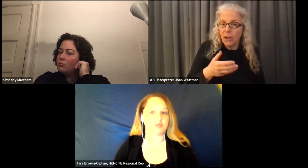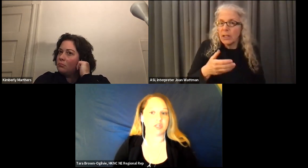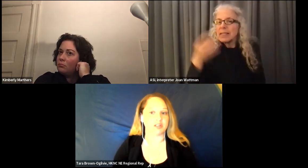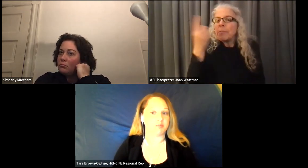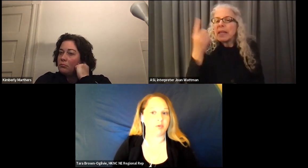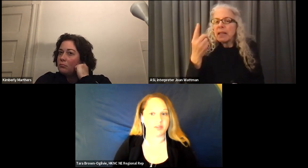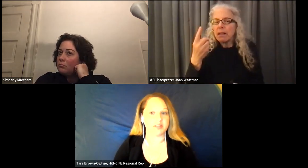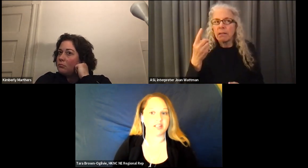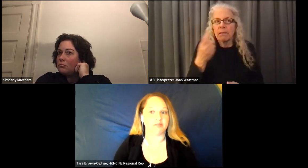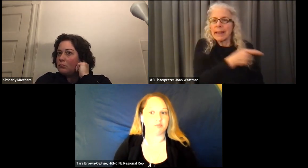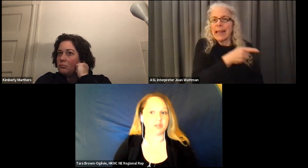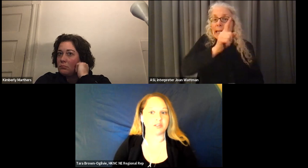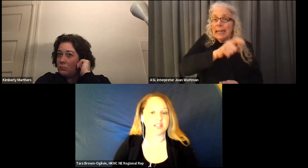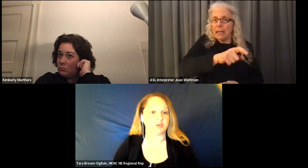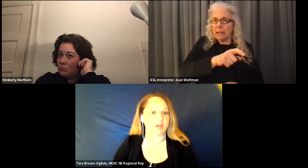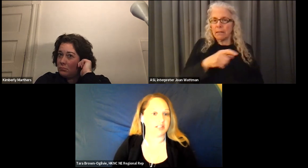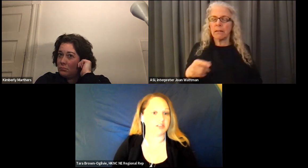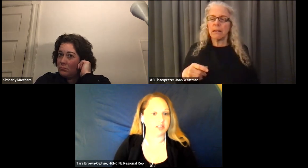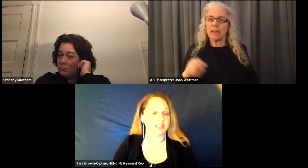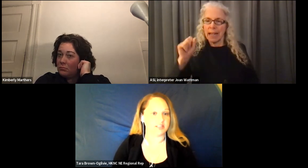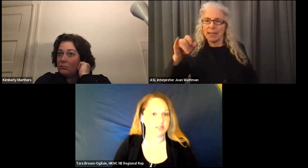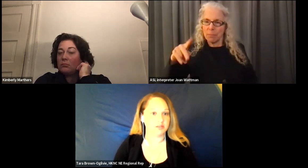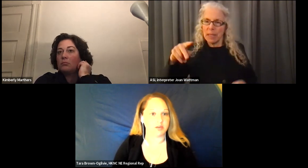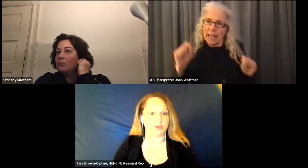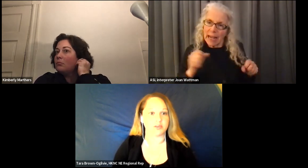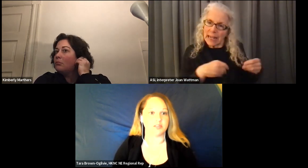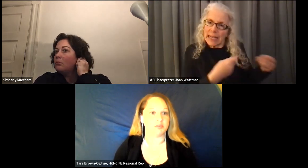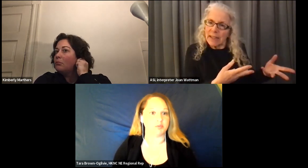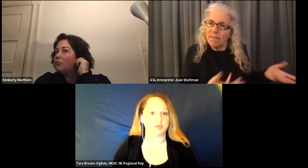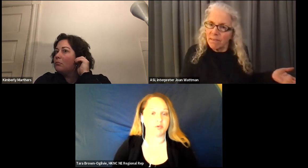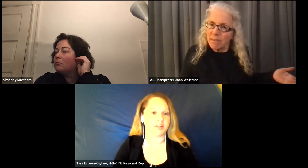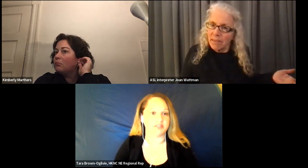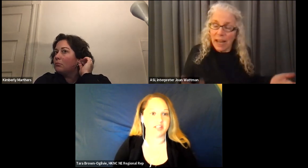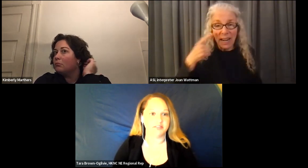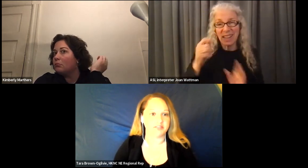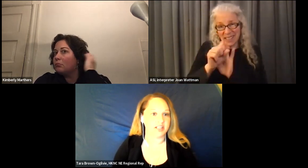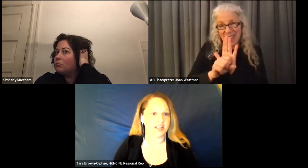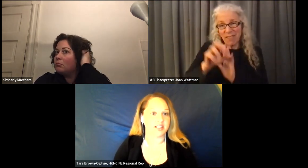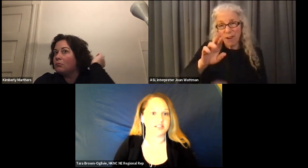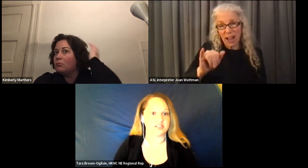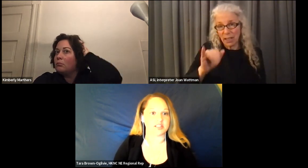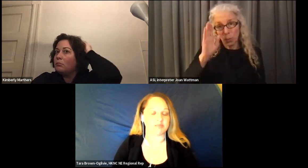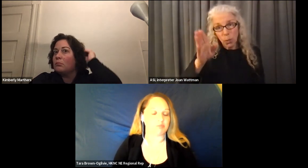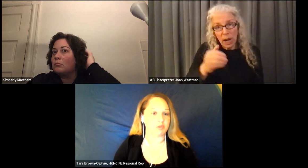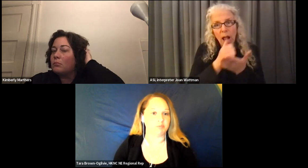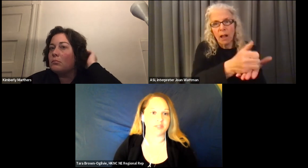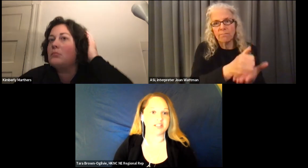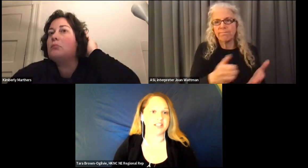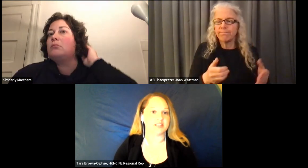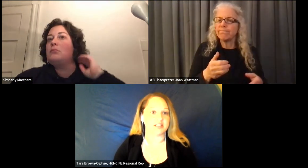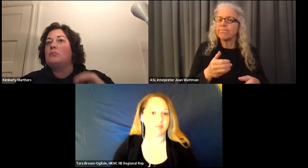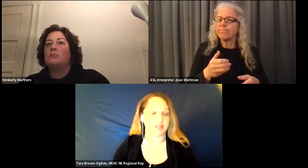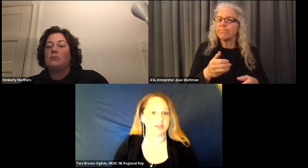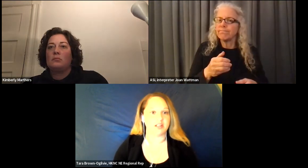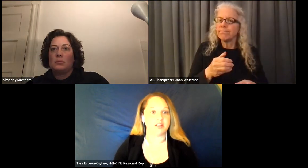huge important thing that the state of Rhode Island could look into in order to improve quality of life and just